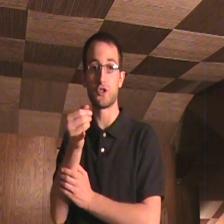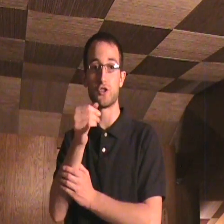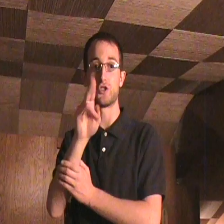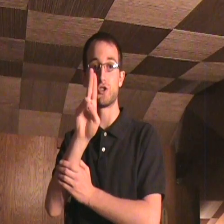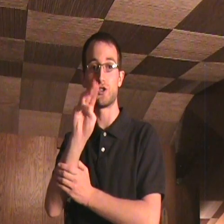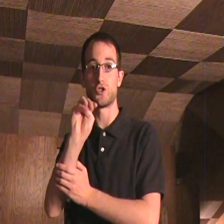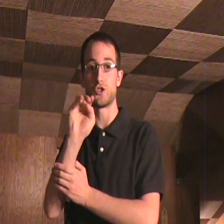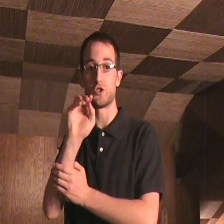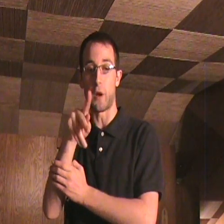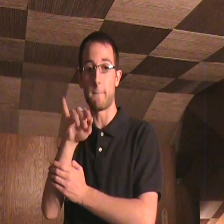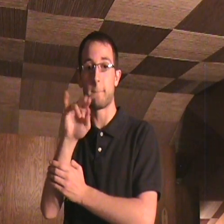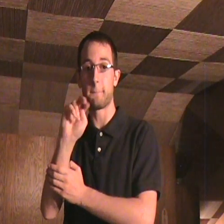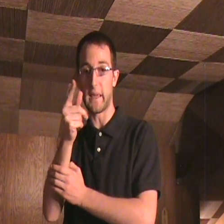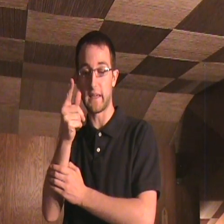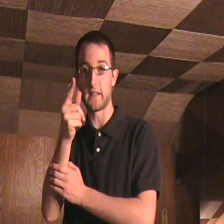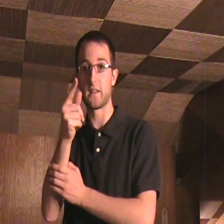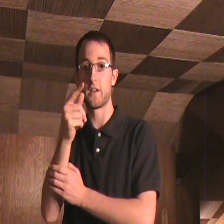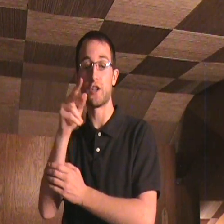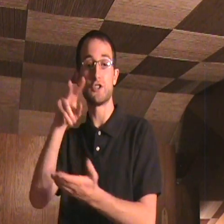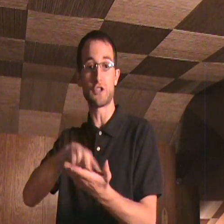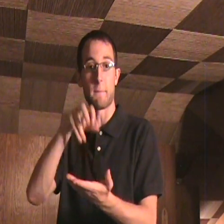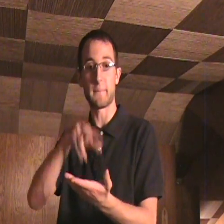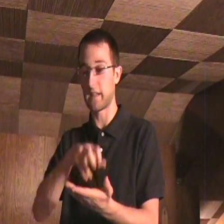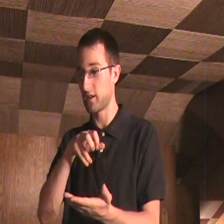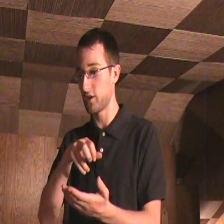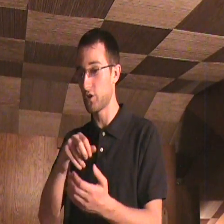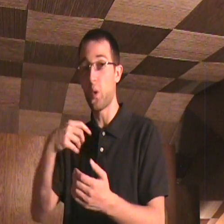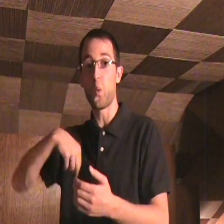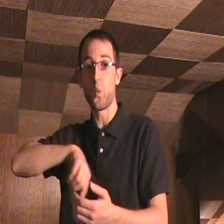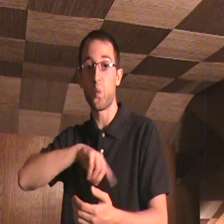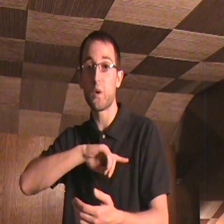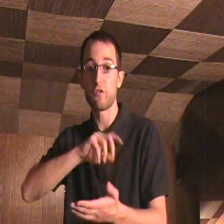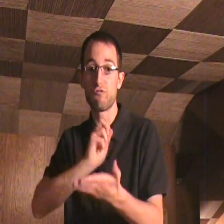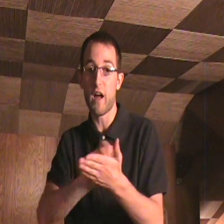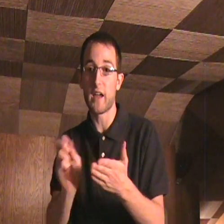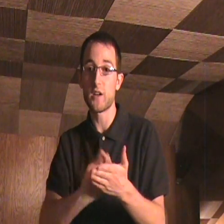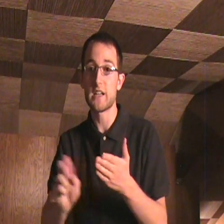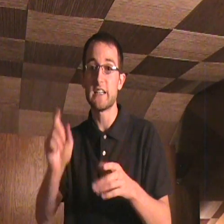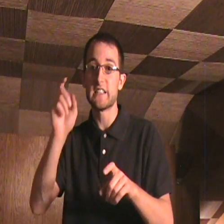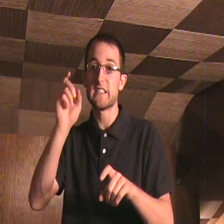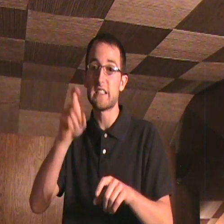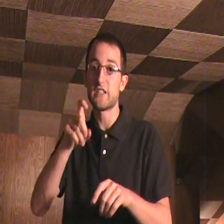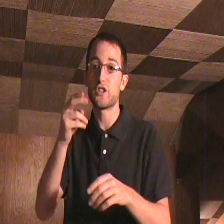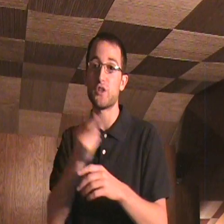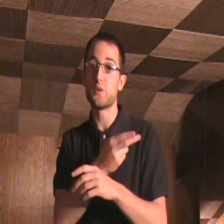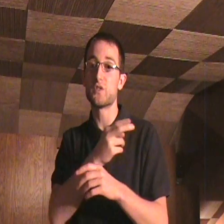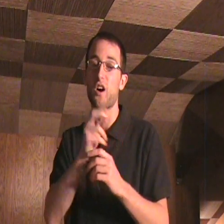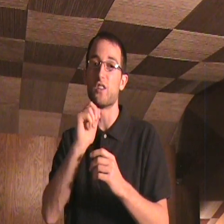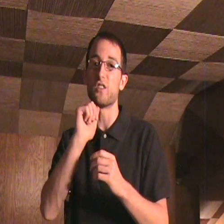Excellent. When we write, Jumping. we have to use all these different kinds of words in our writing.